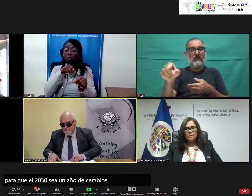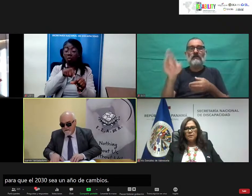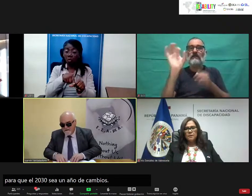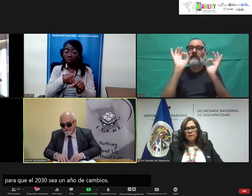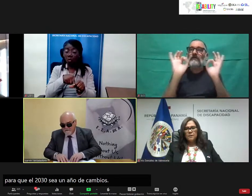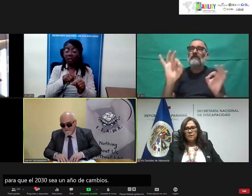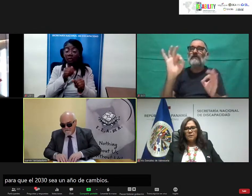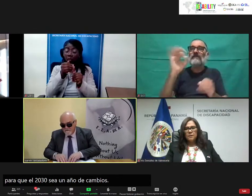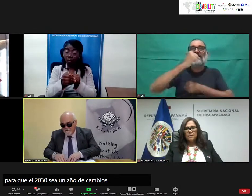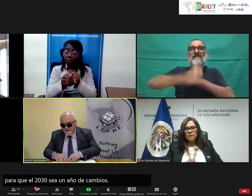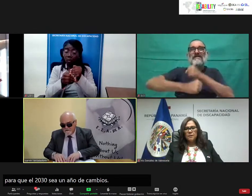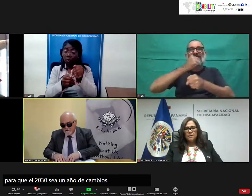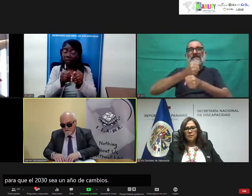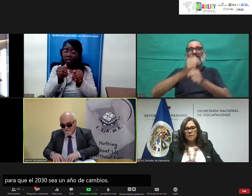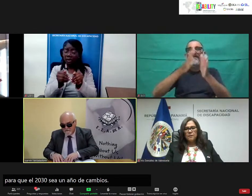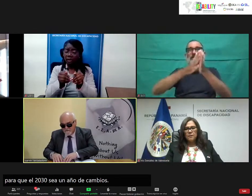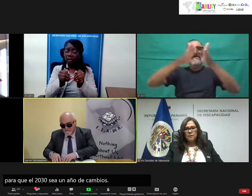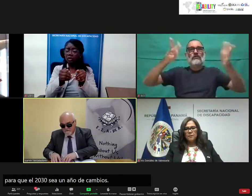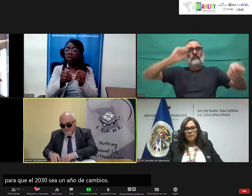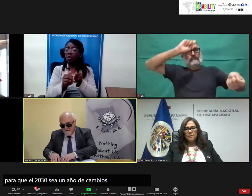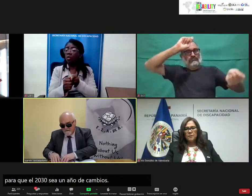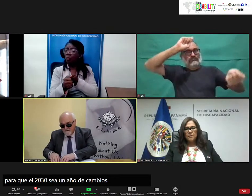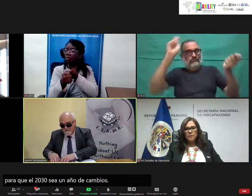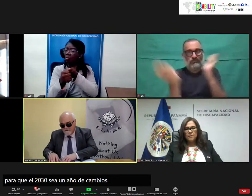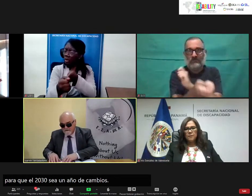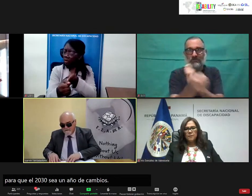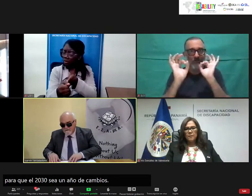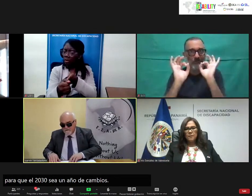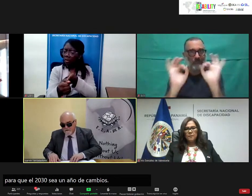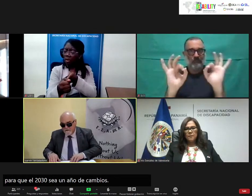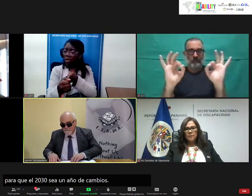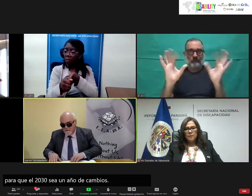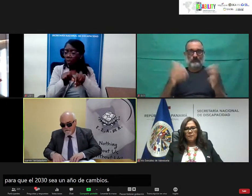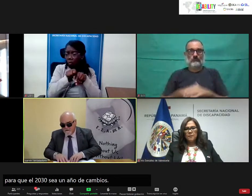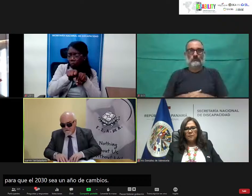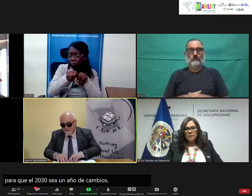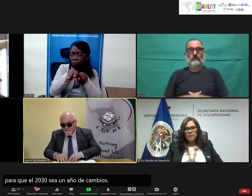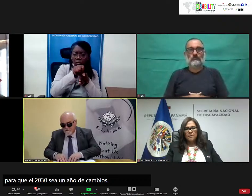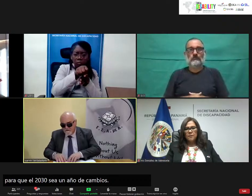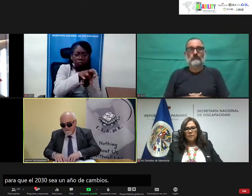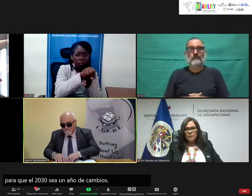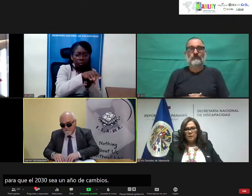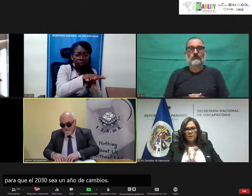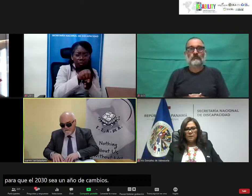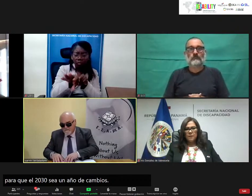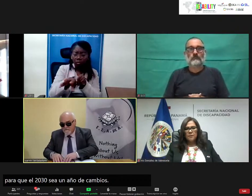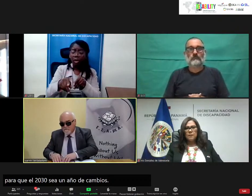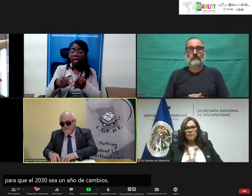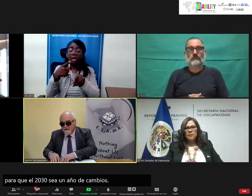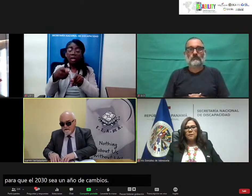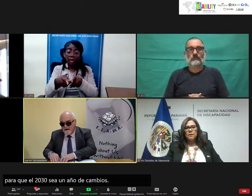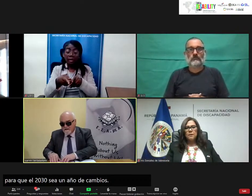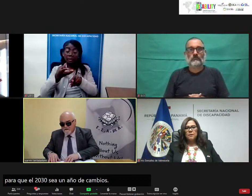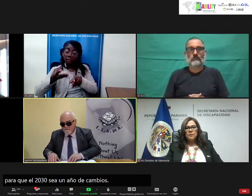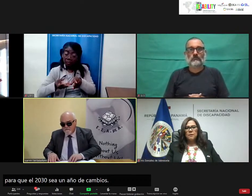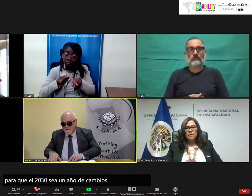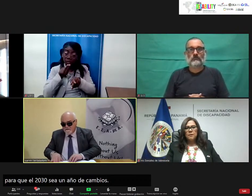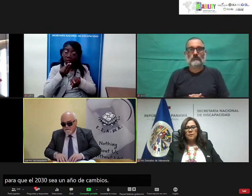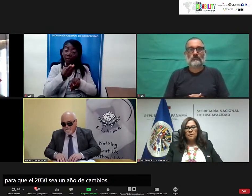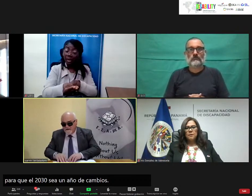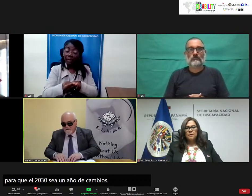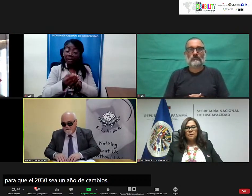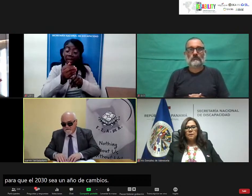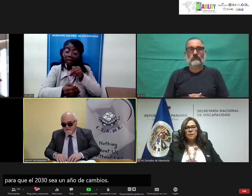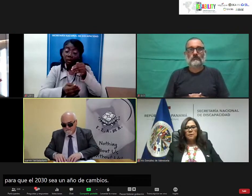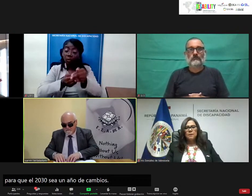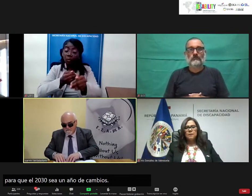policymakers and donors in this process for the full achievement